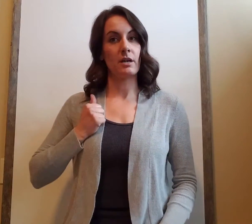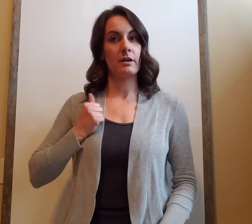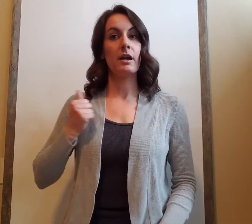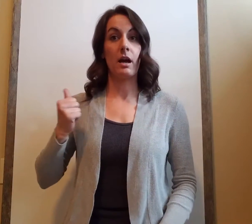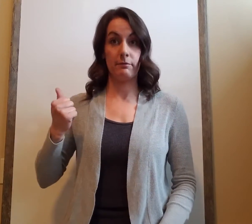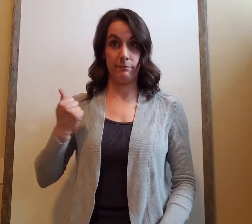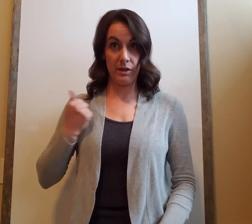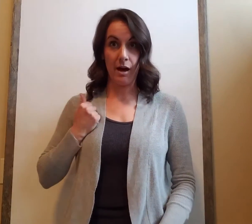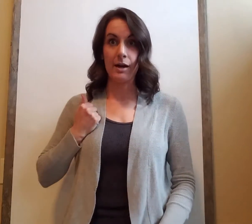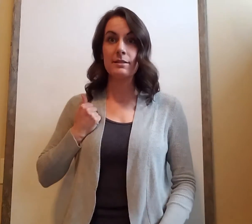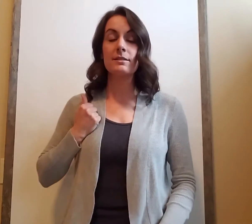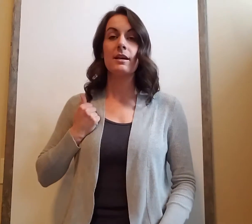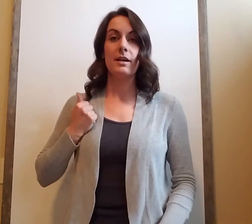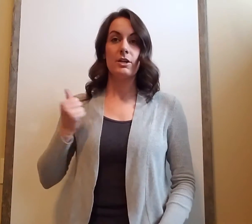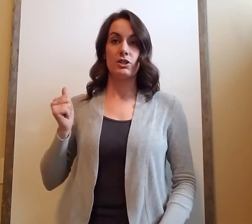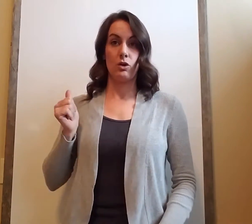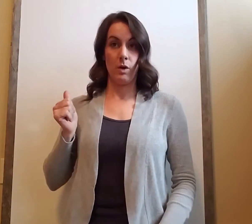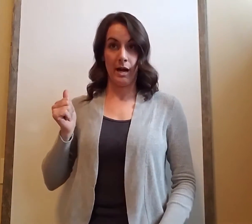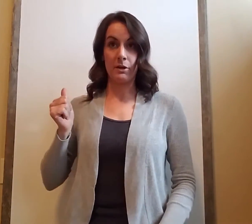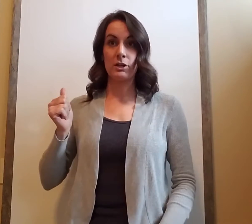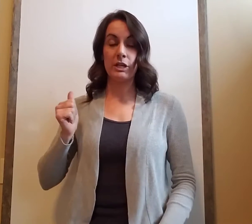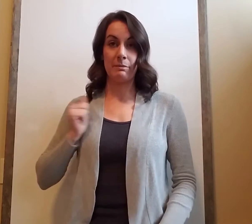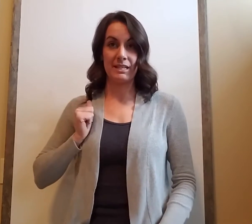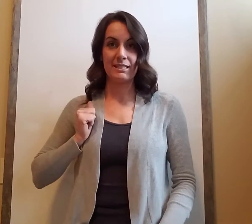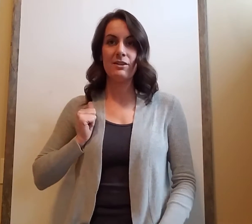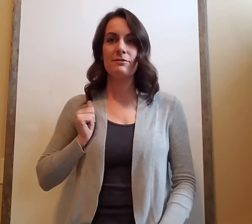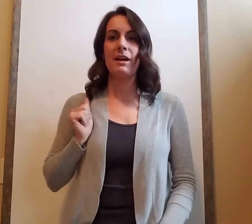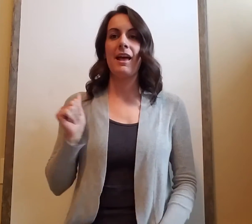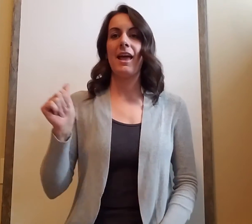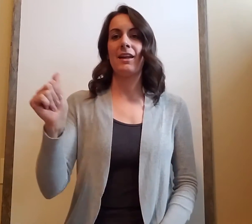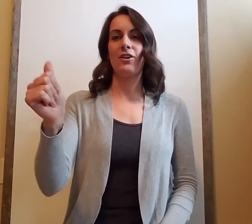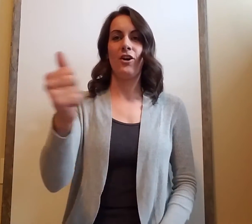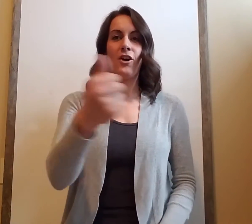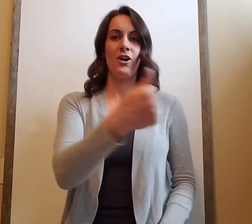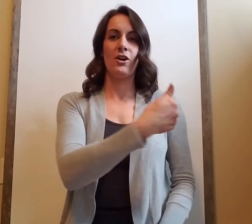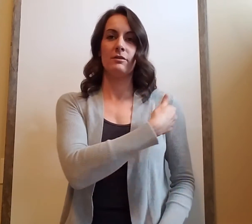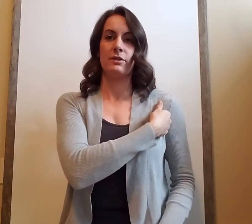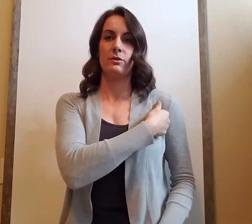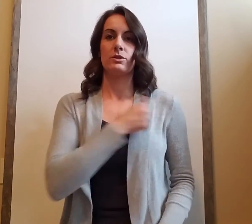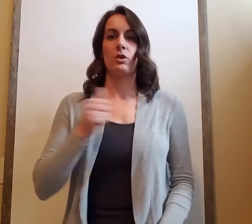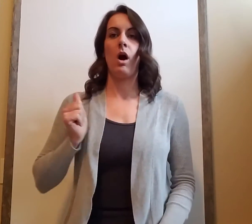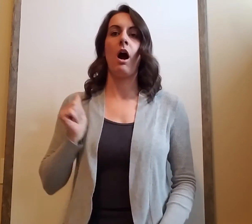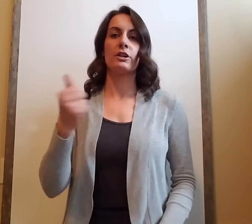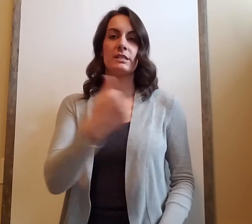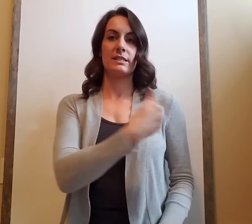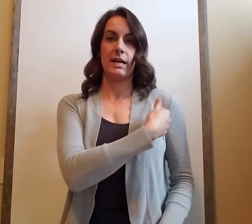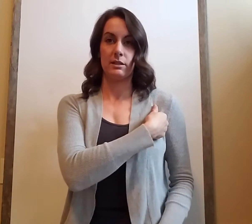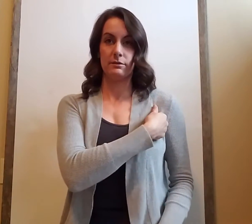start with us. So I'm including myself and all of you. So